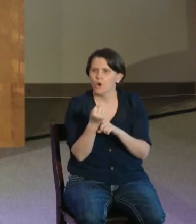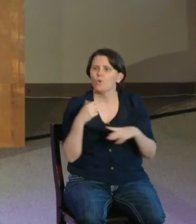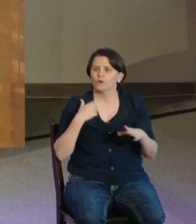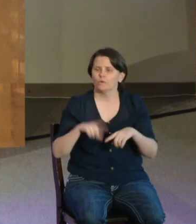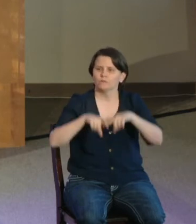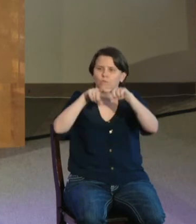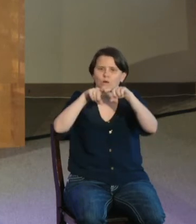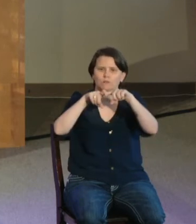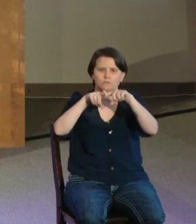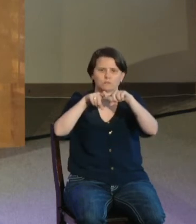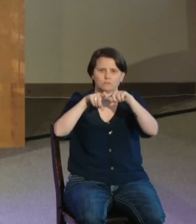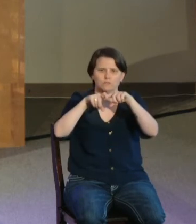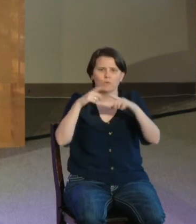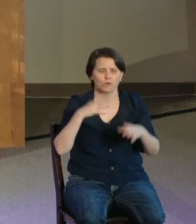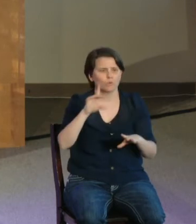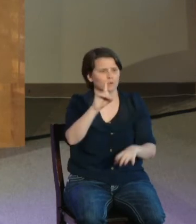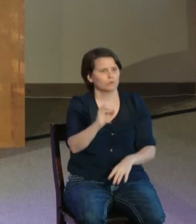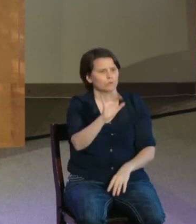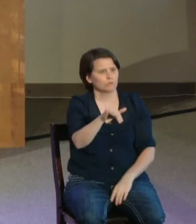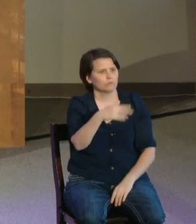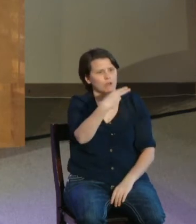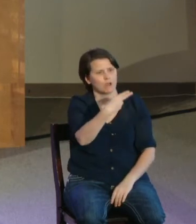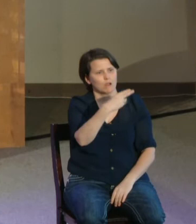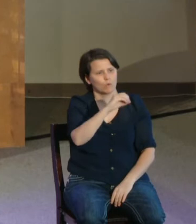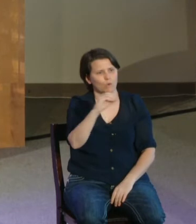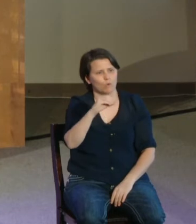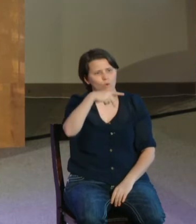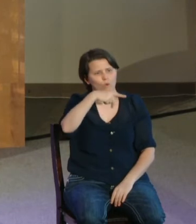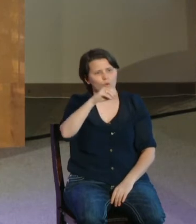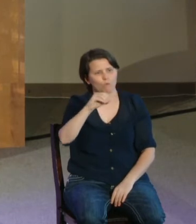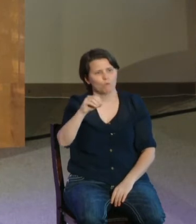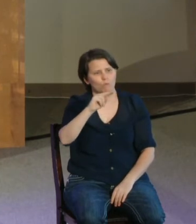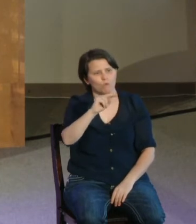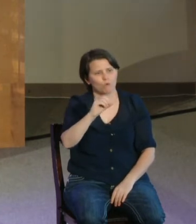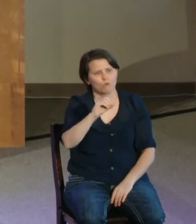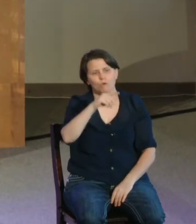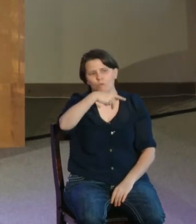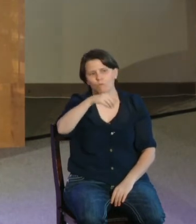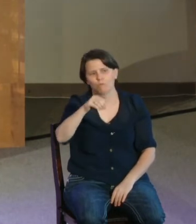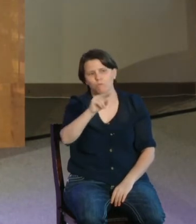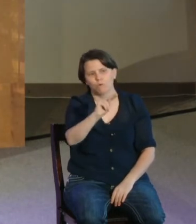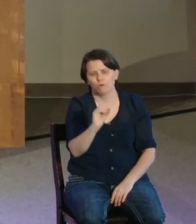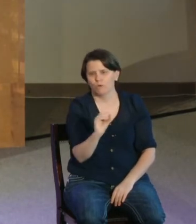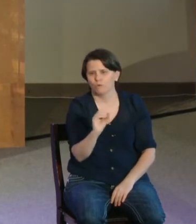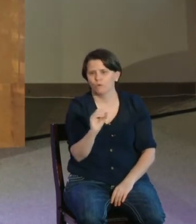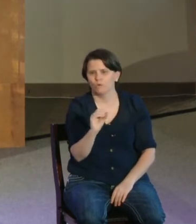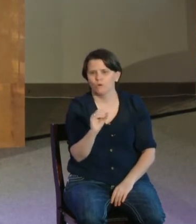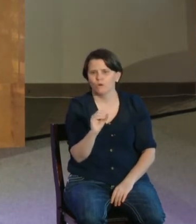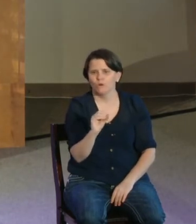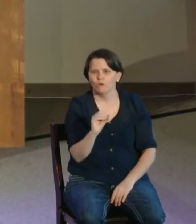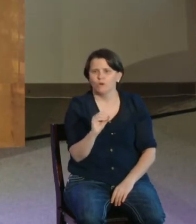Ho'oponopono. So bring the consciousness to your consciousness, Revs Brian and